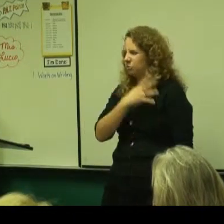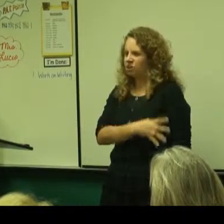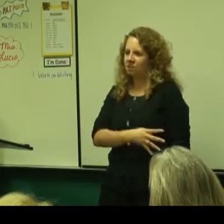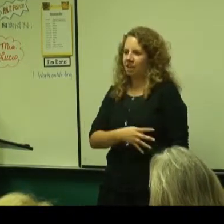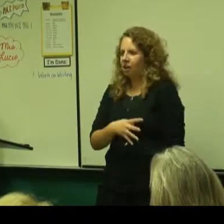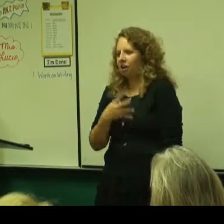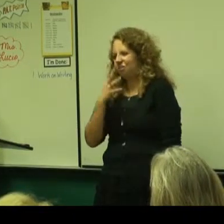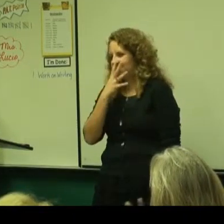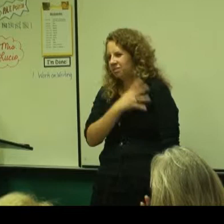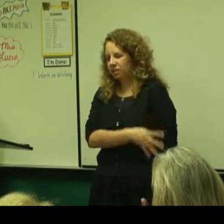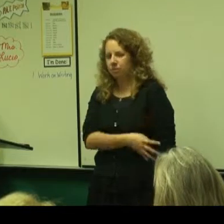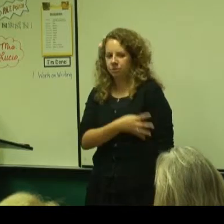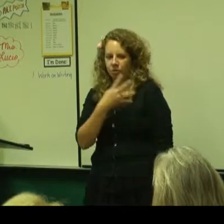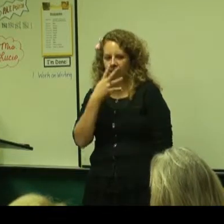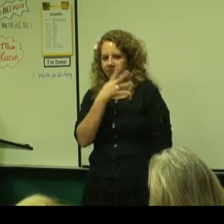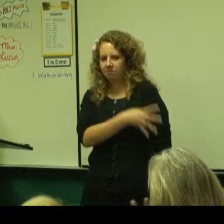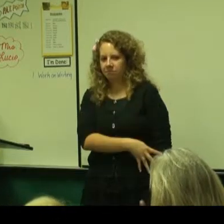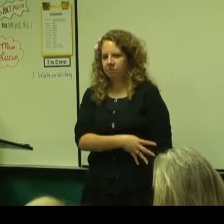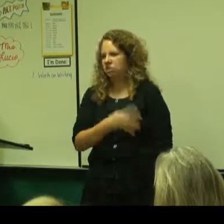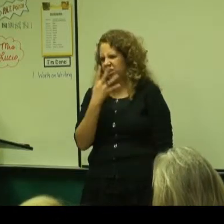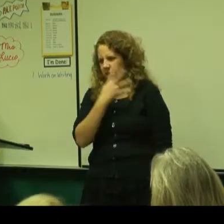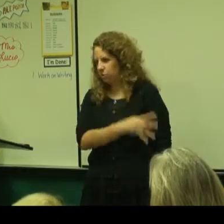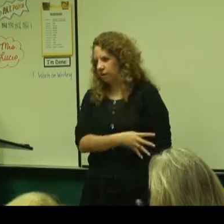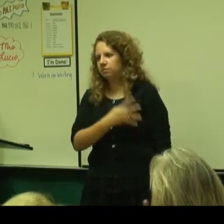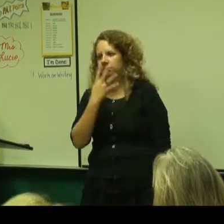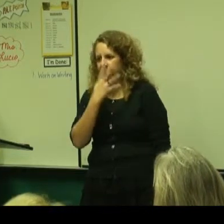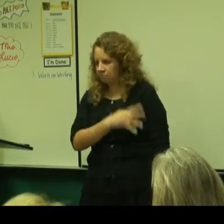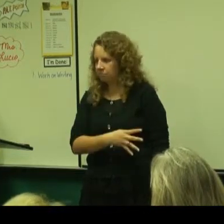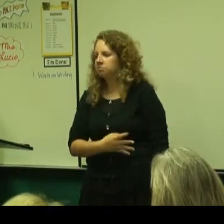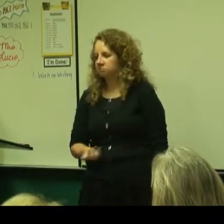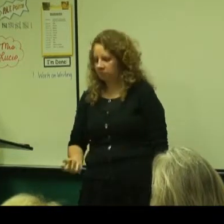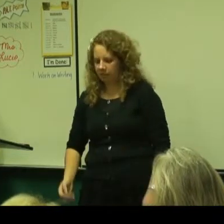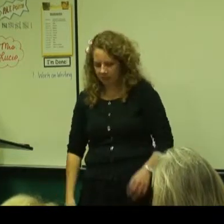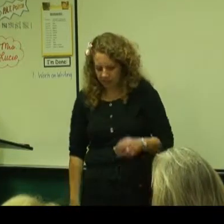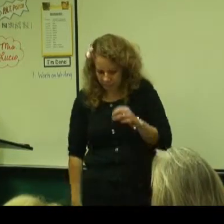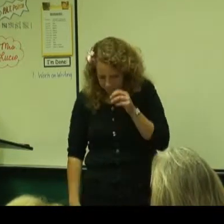just like, oh, I'm ignoring it. Just ignore it. Like that.